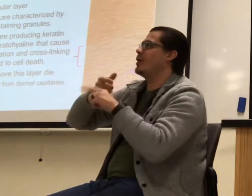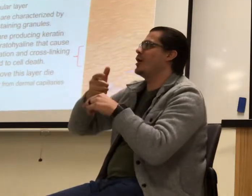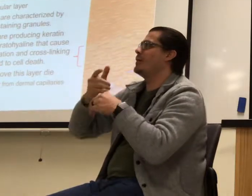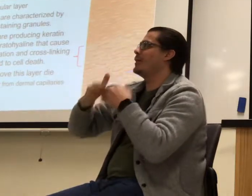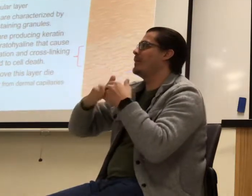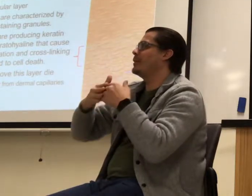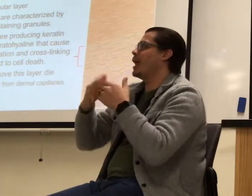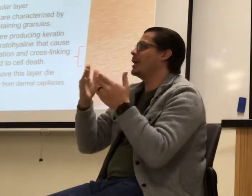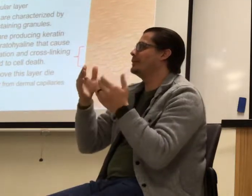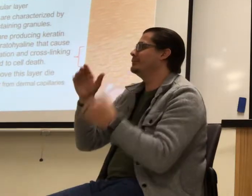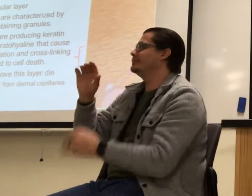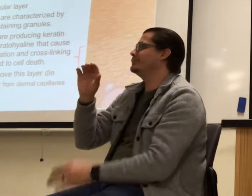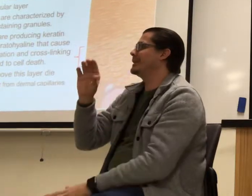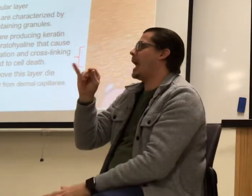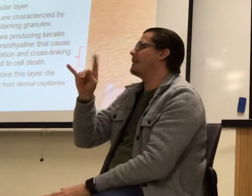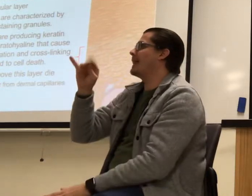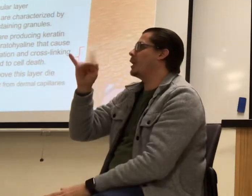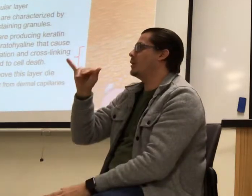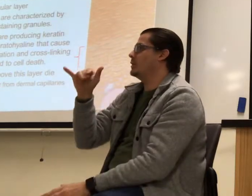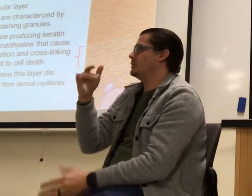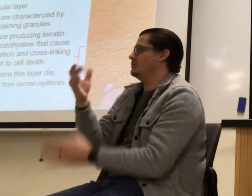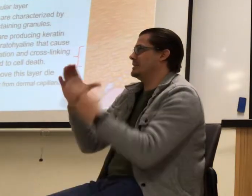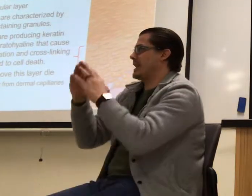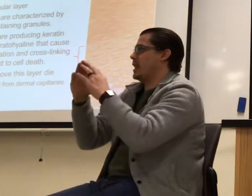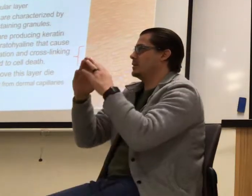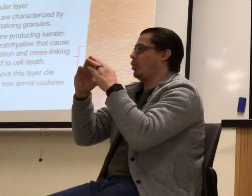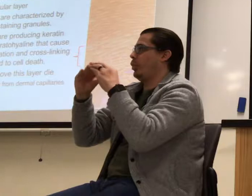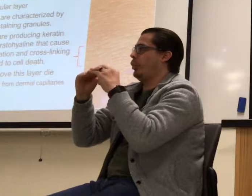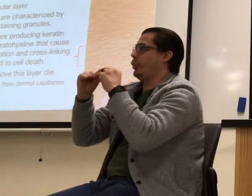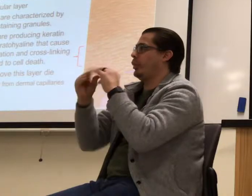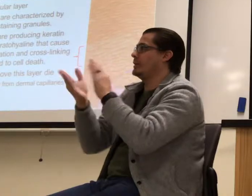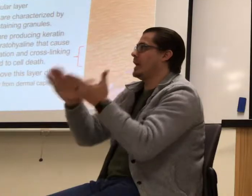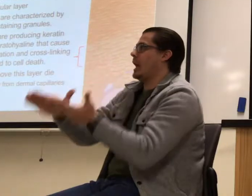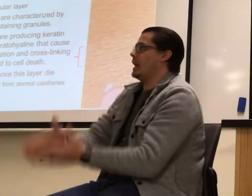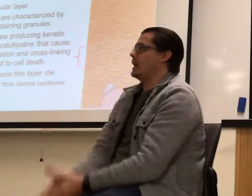blood supply, so you just die.